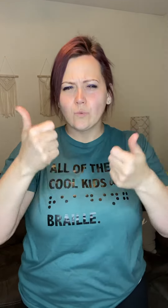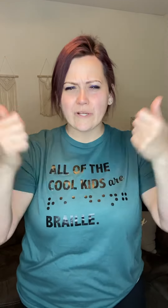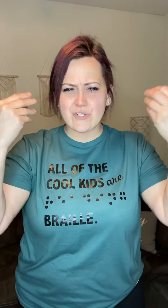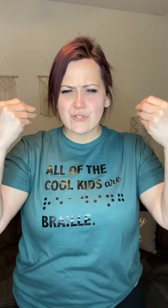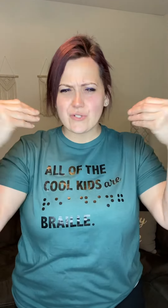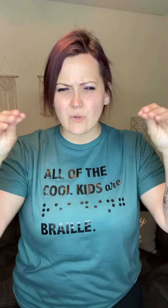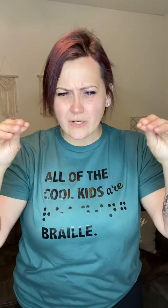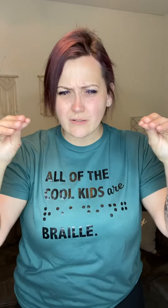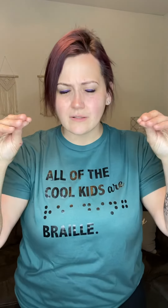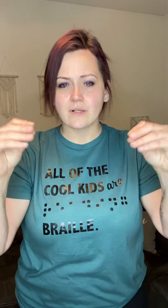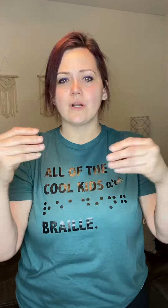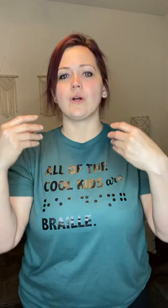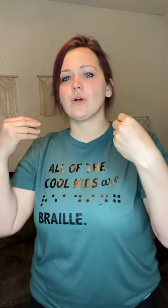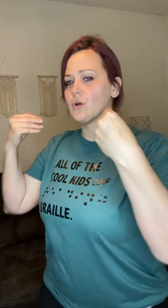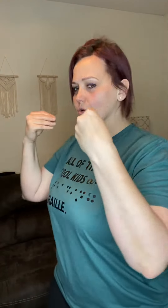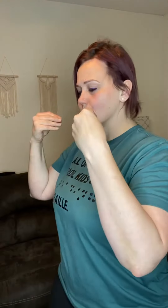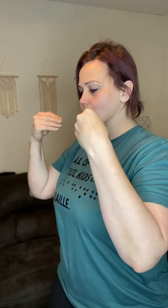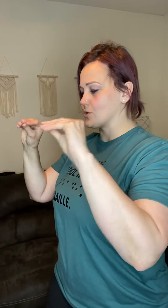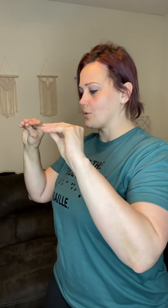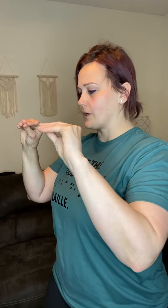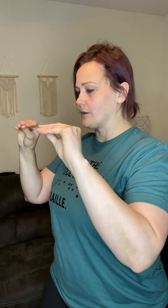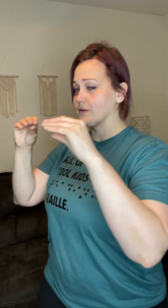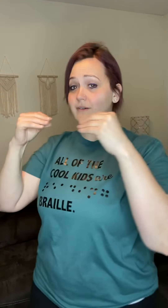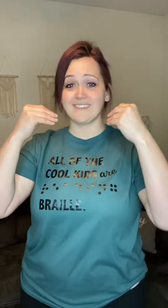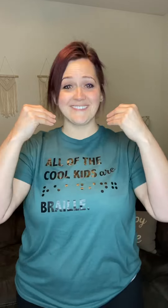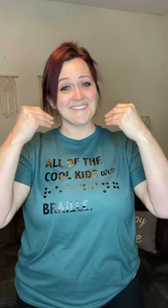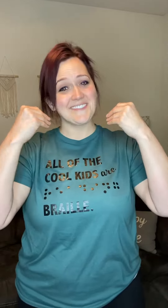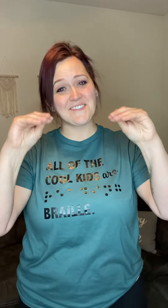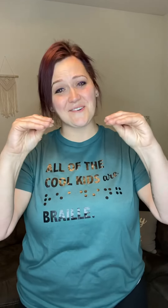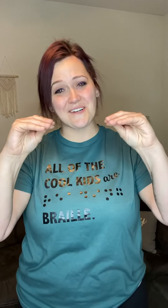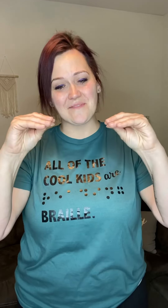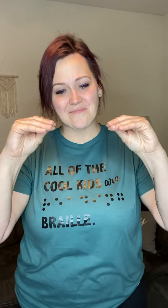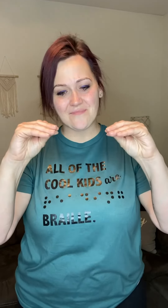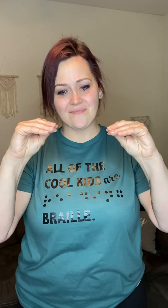Which store? Store. Store.